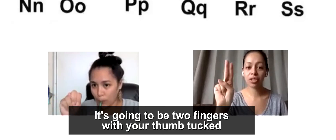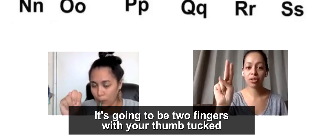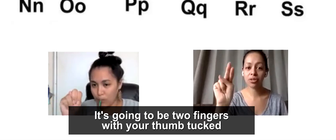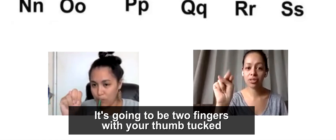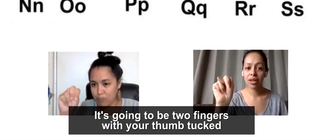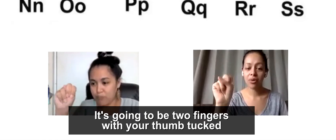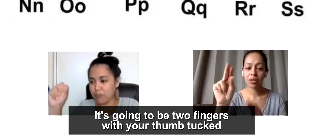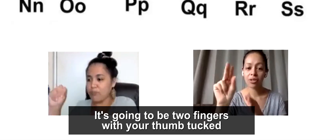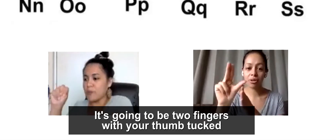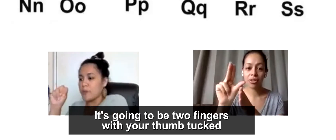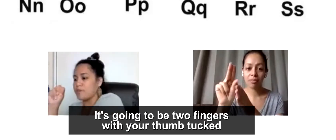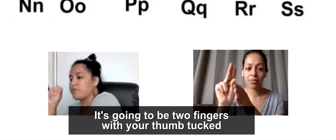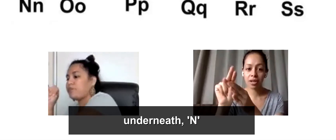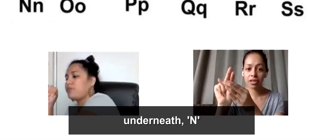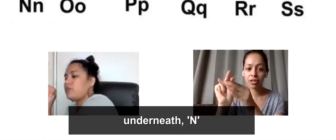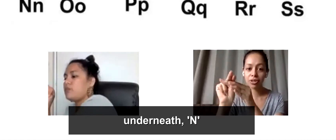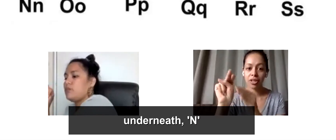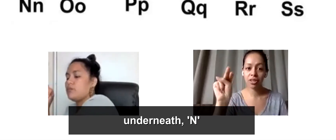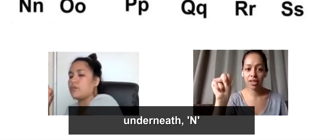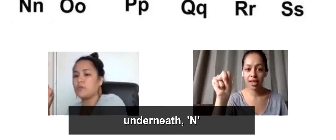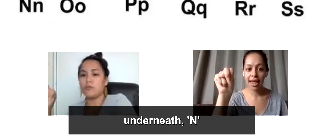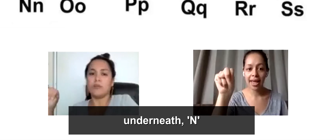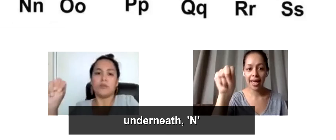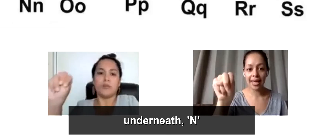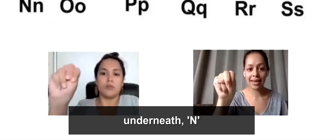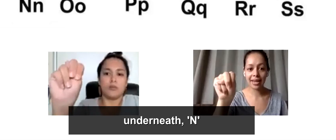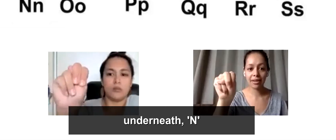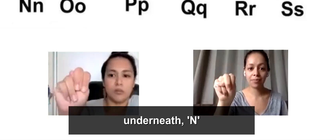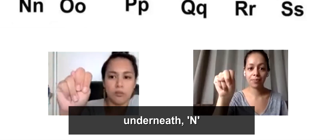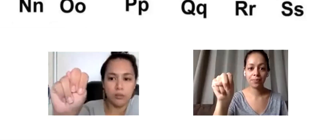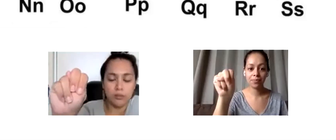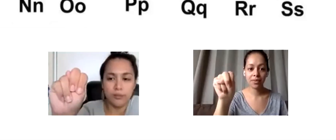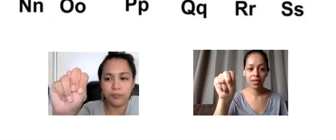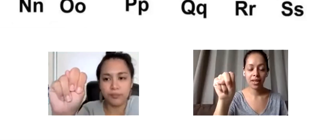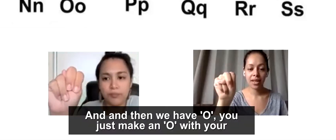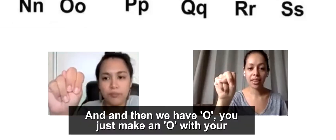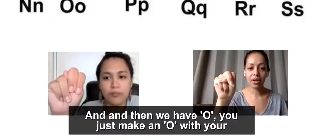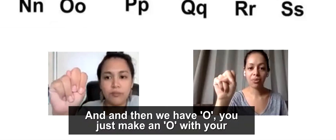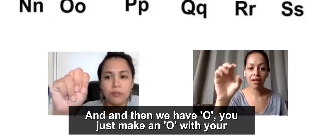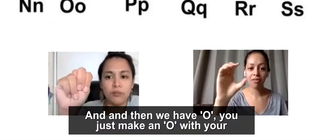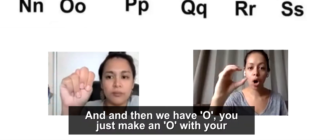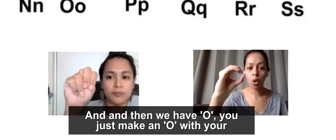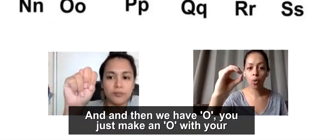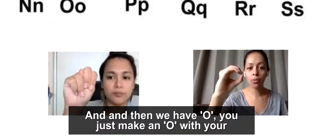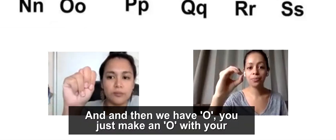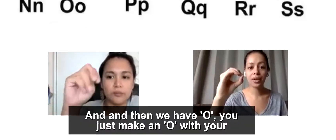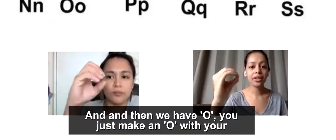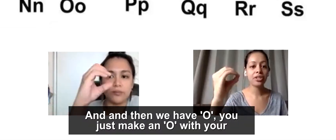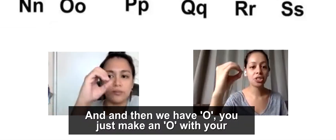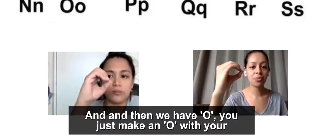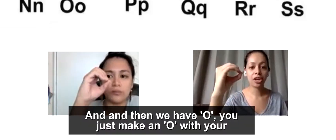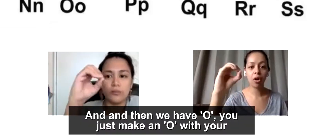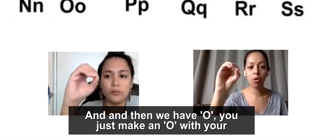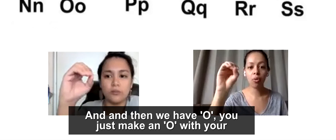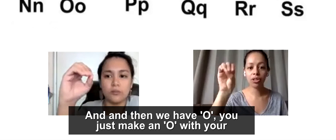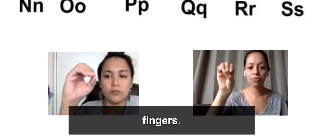2 fingers with your thumb tucked underneath, N. And then we have O. You